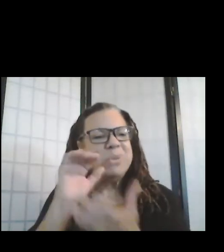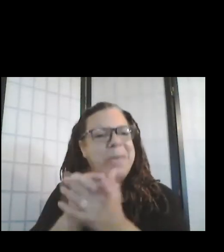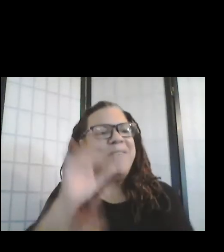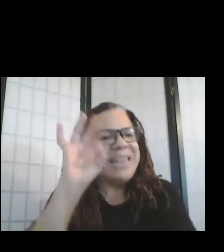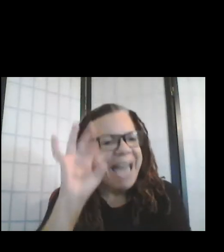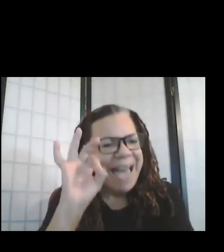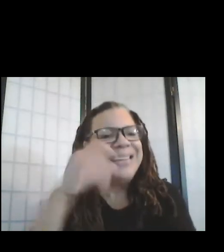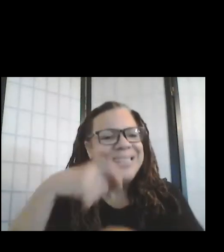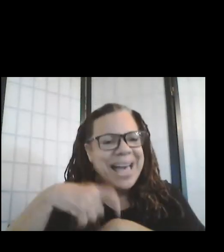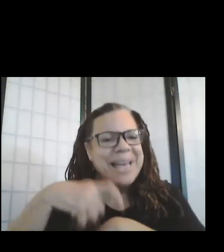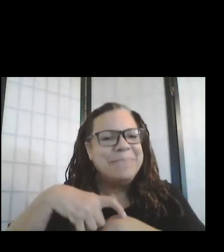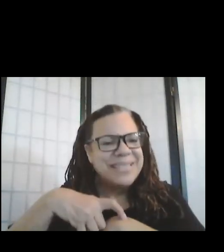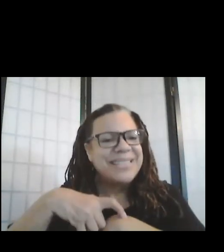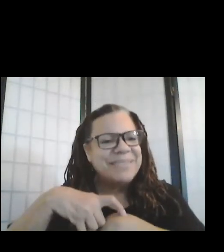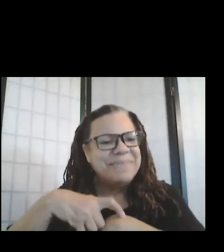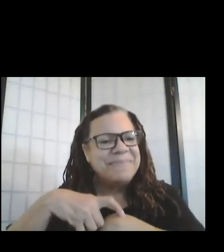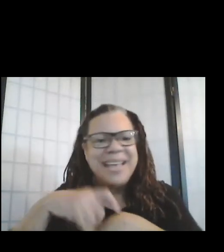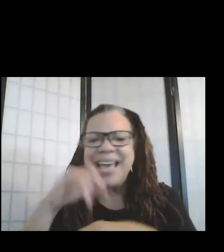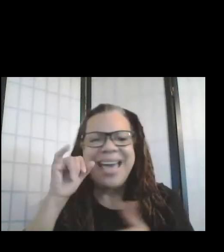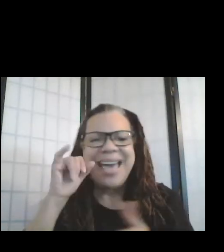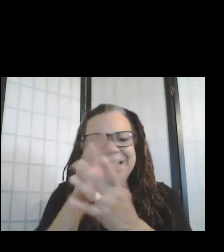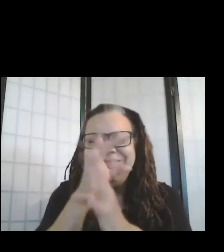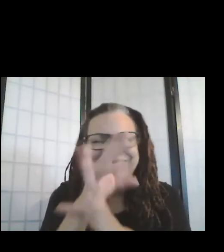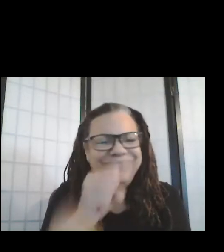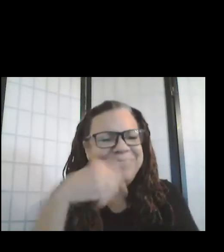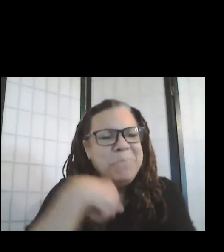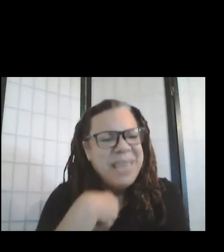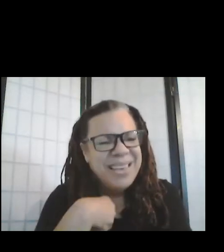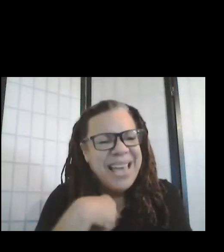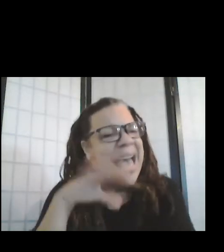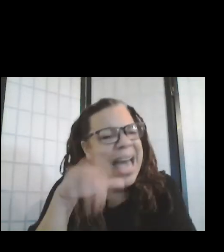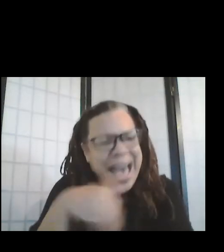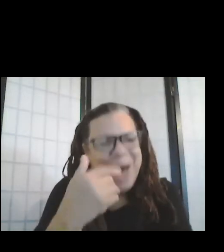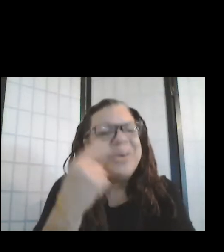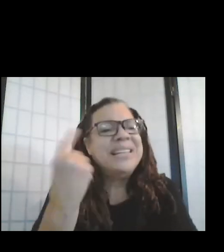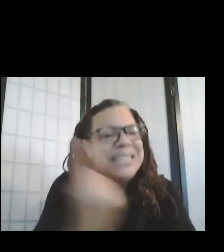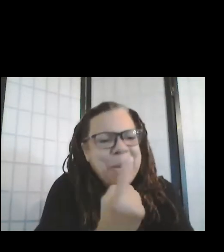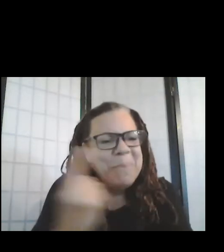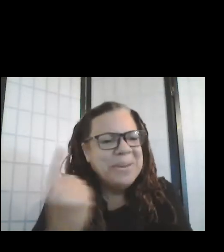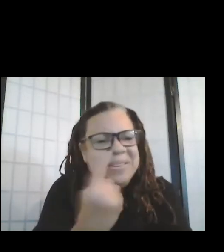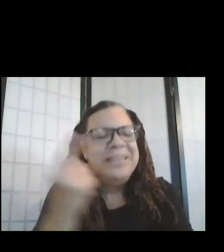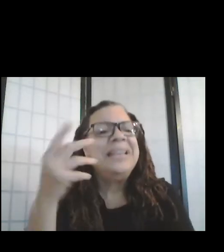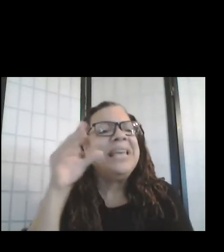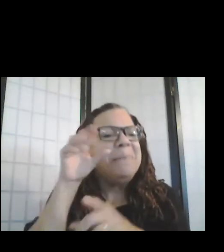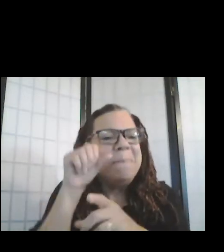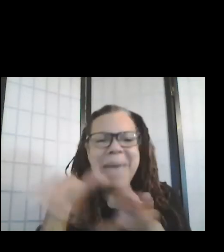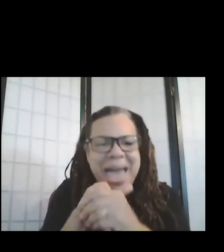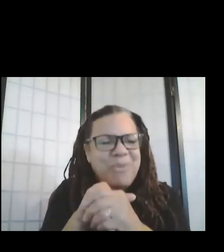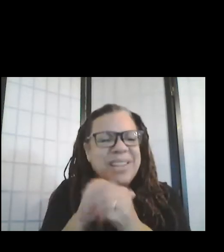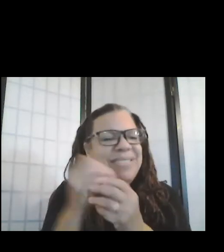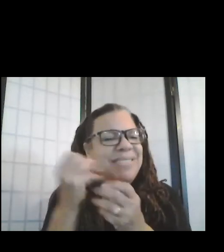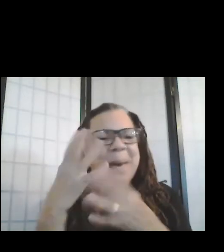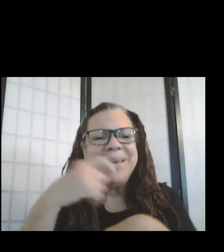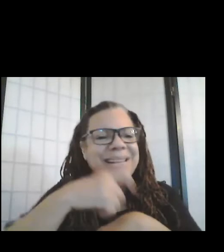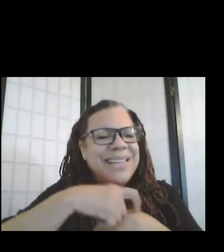times. And that always baffled me. How could somebody get married that many